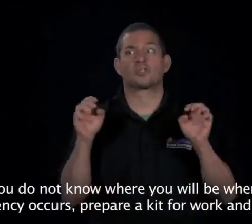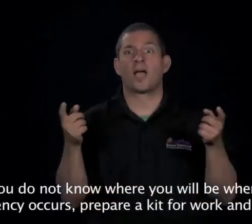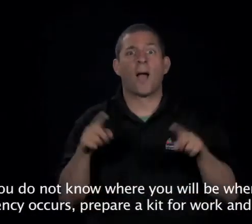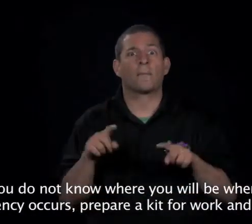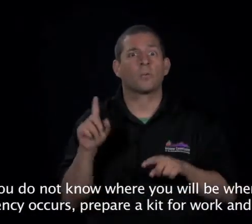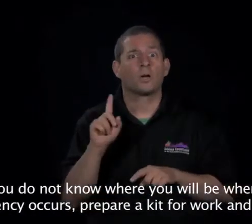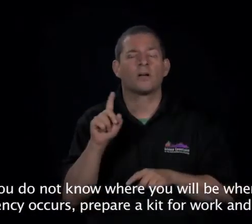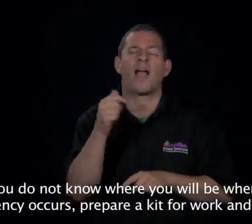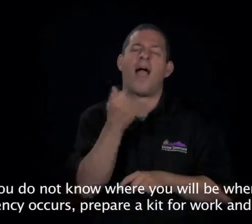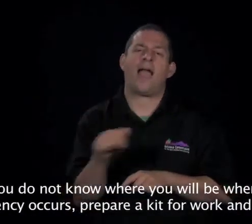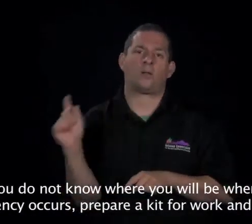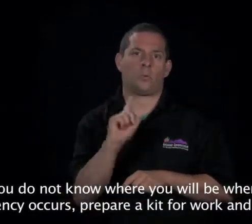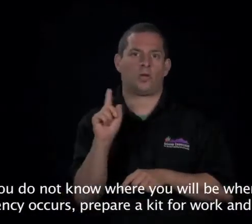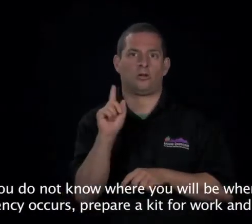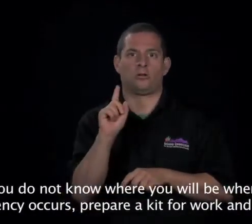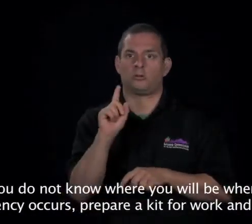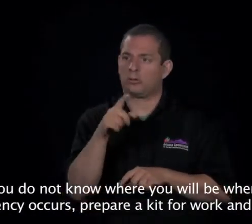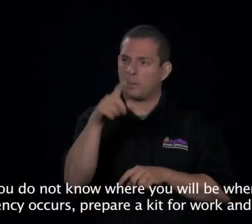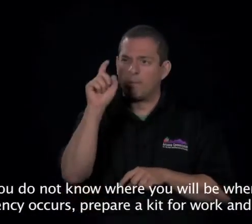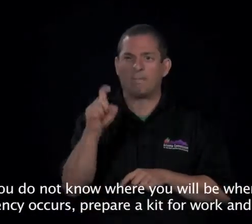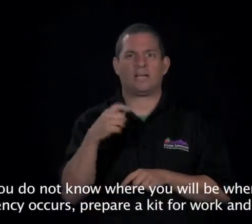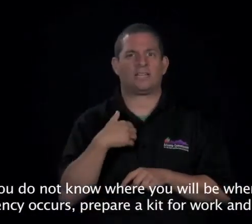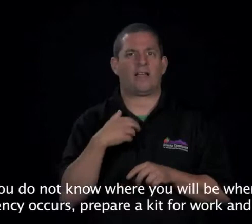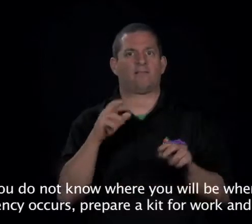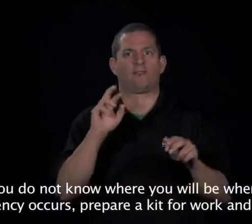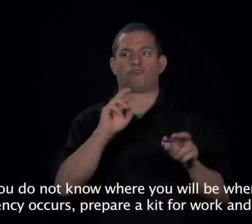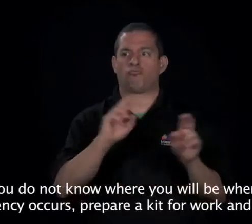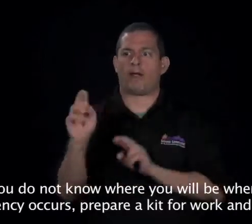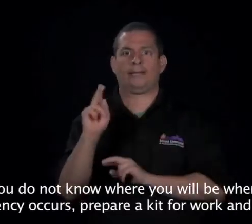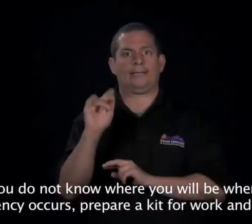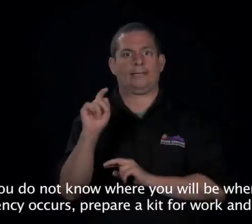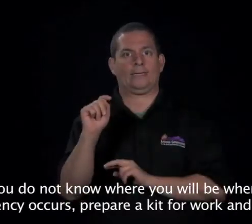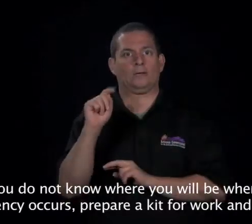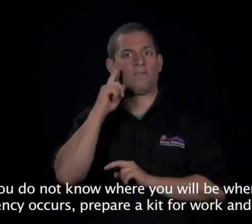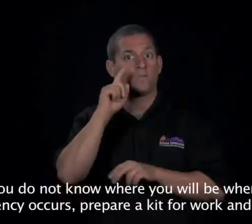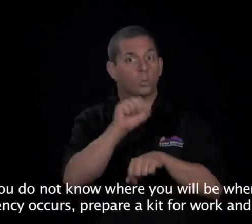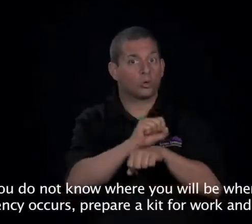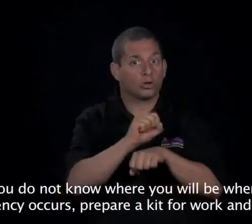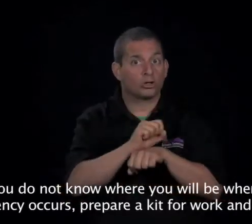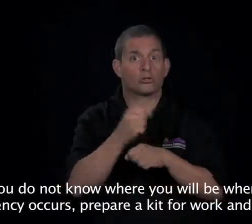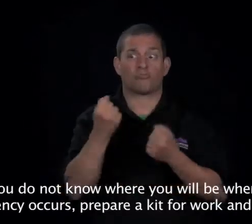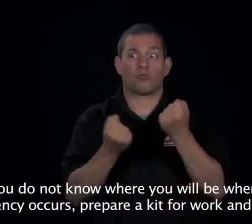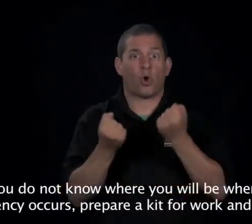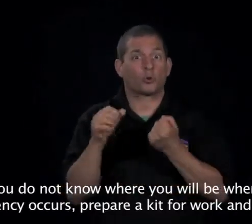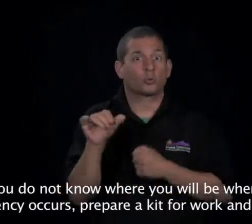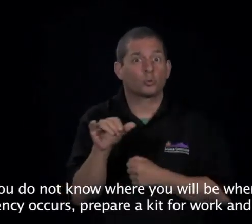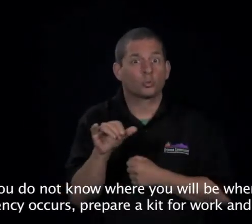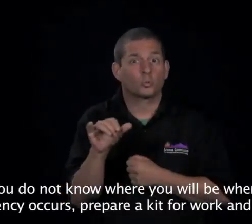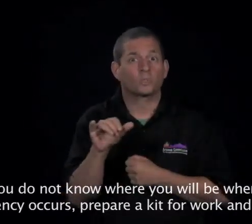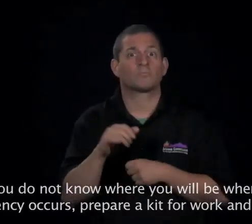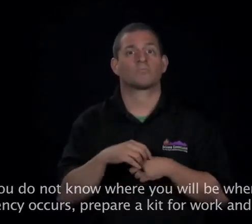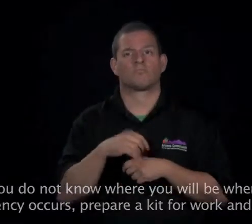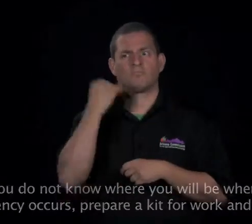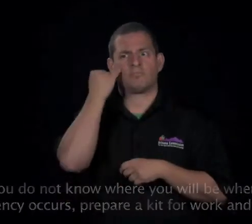Since you do not know where you will be when the emergency occurs, you should prepare a kit for work and your vehicle.